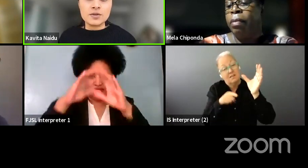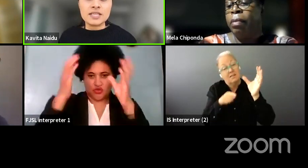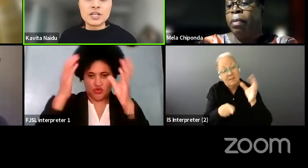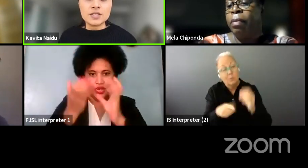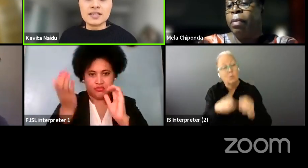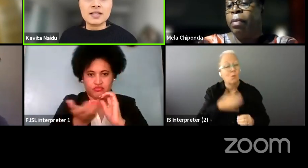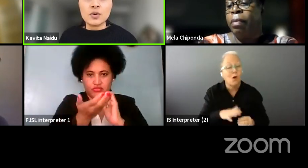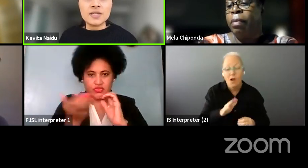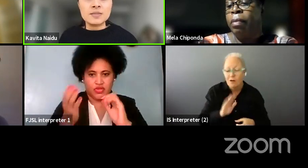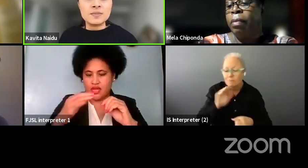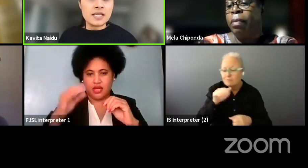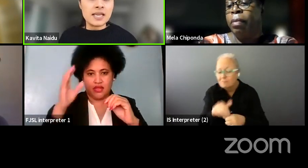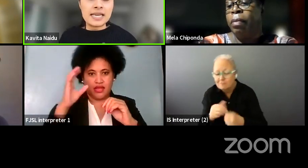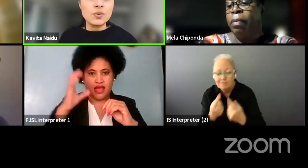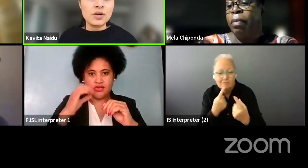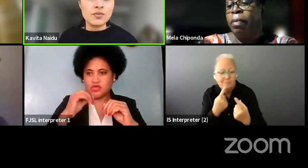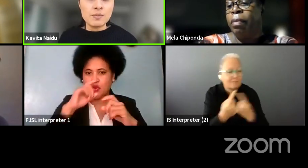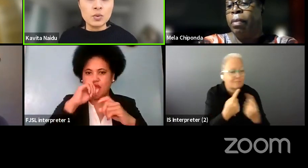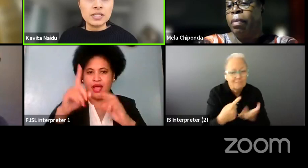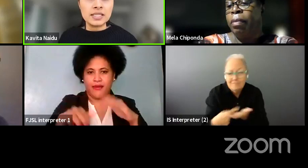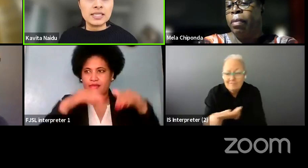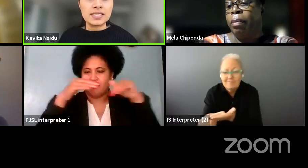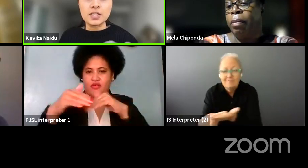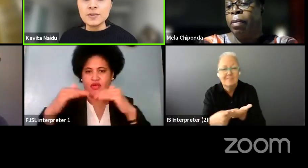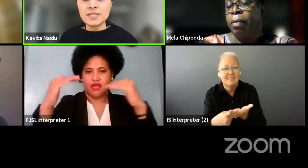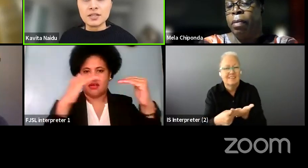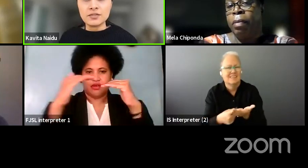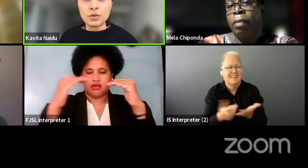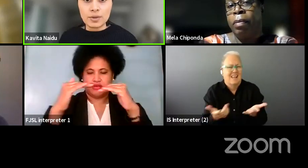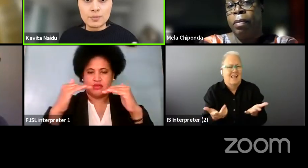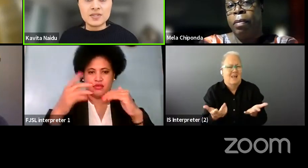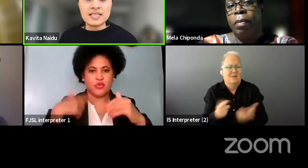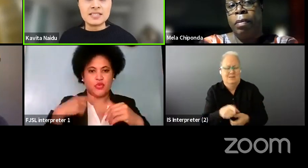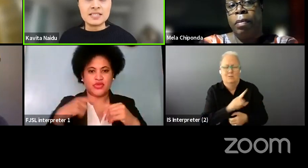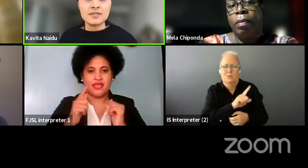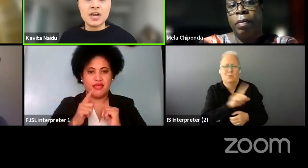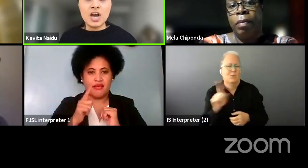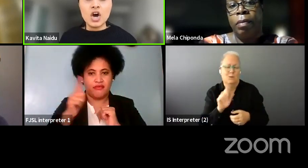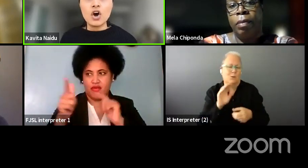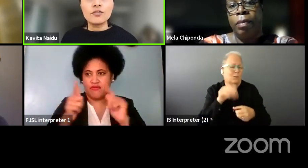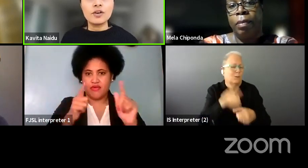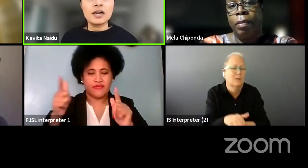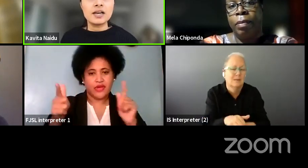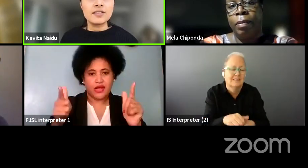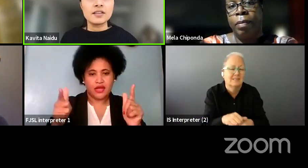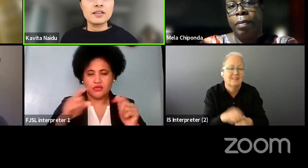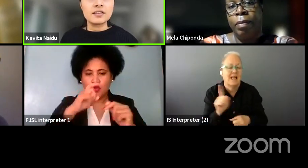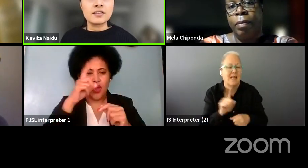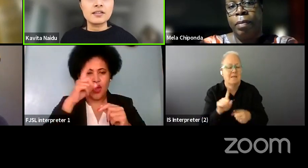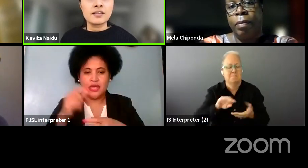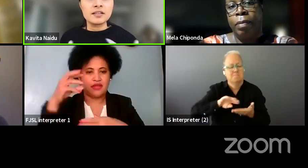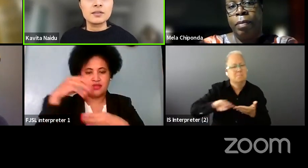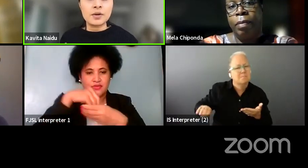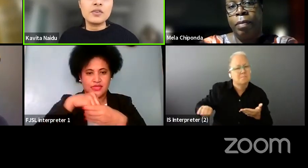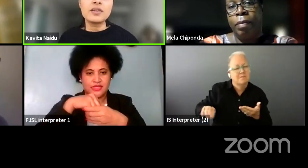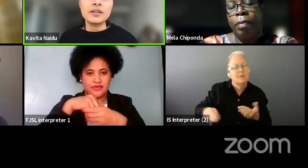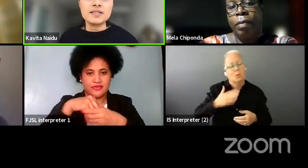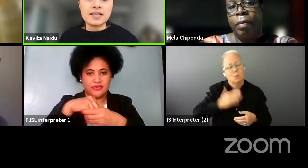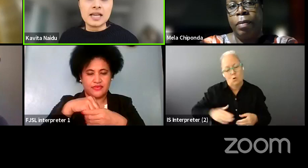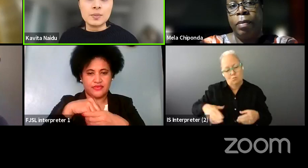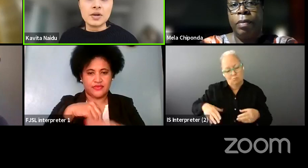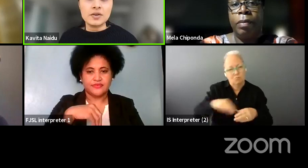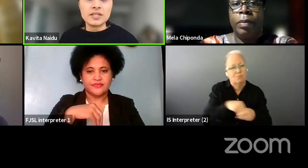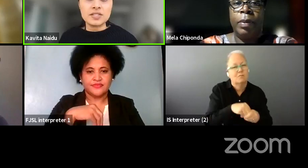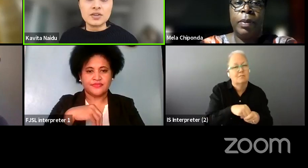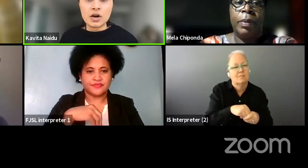these negotiations that are going to be anywhere remotely inclusive or representative of the priorities,